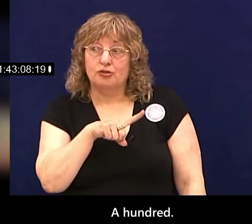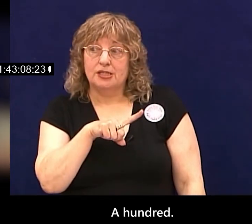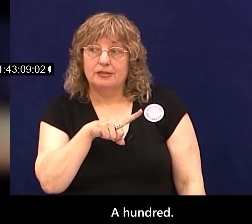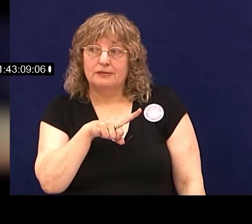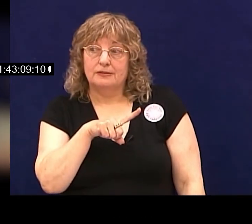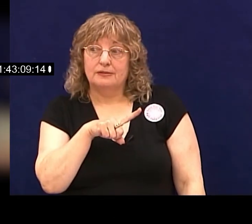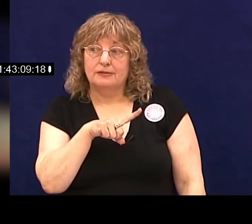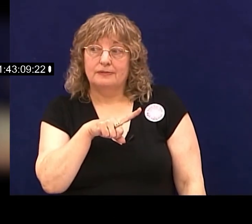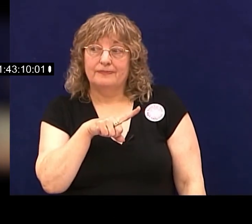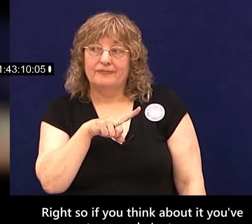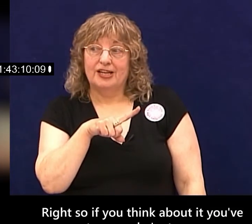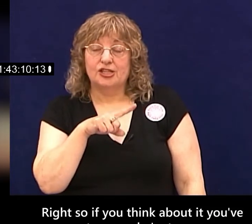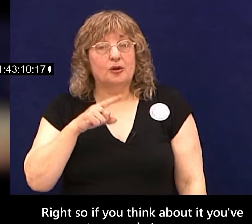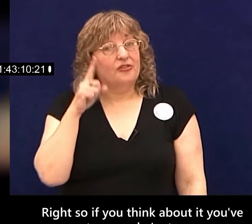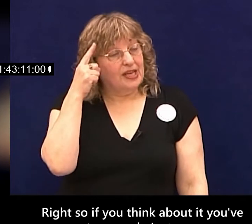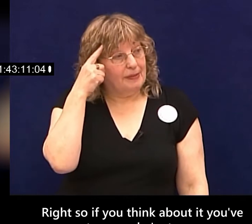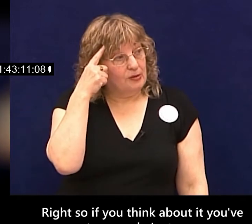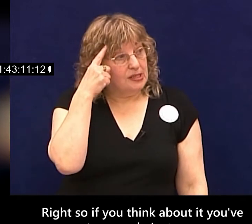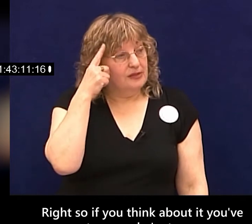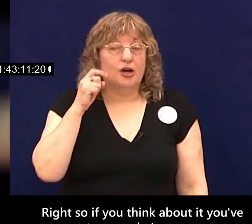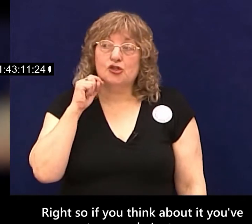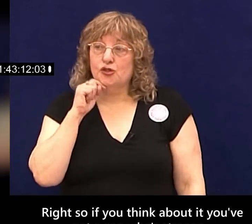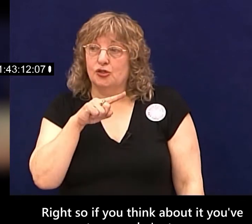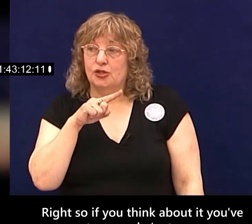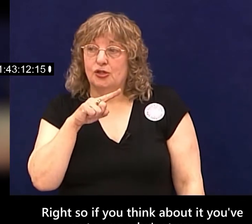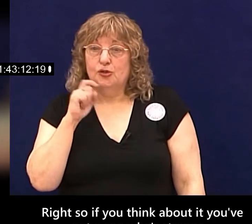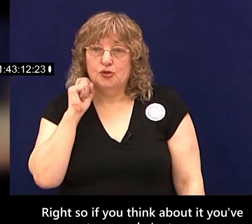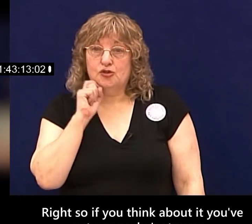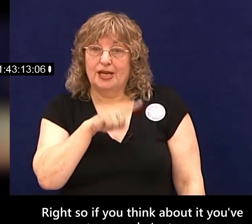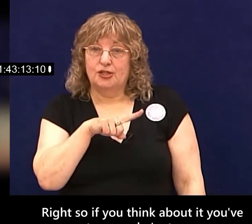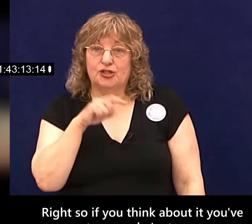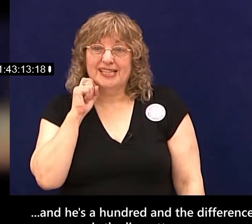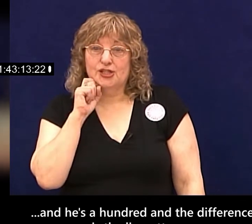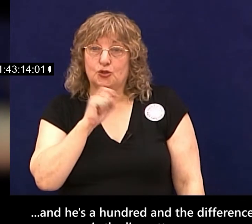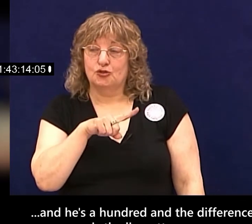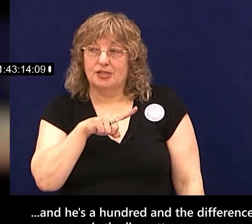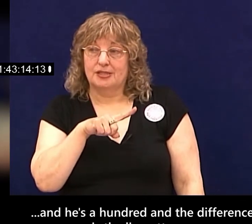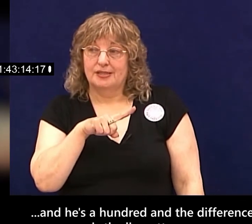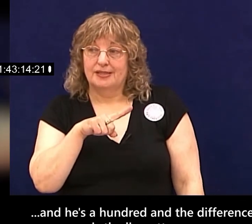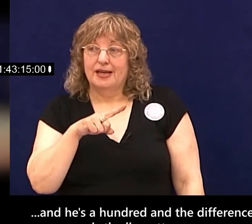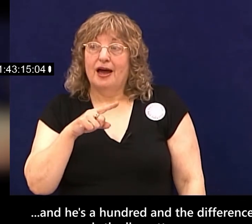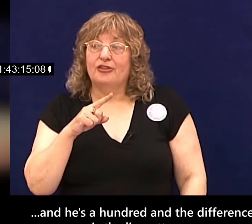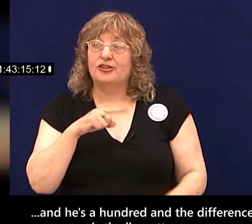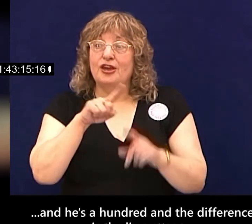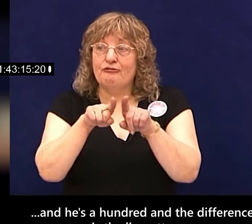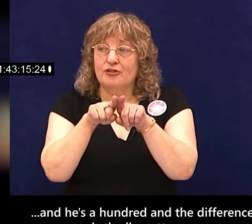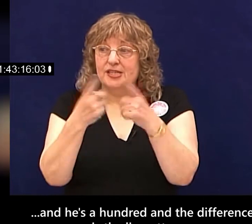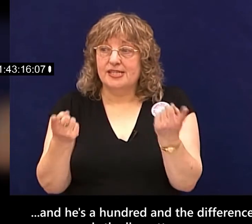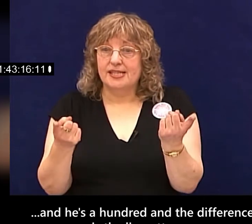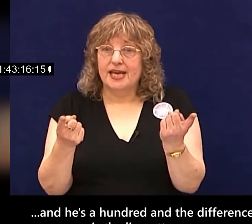100, right? So if you think about it, you've got a son who's strange and he's 100. And the difference